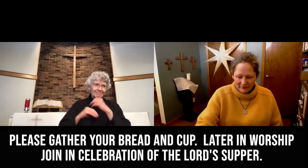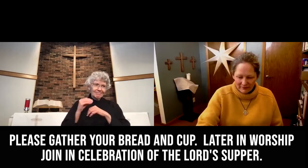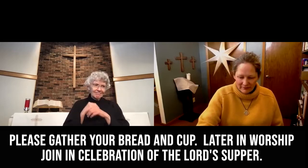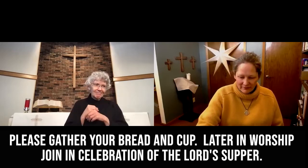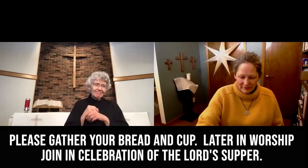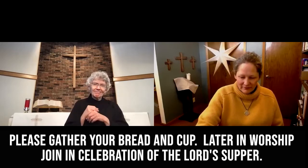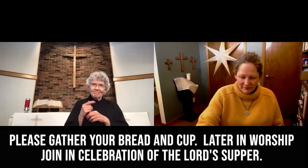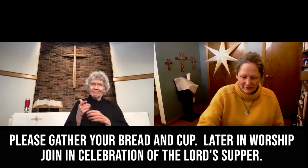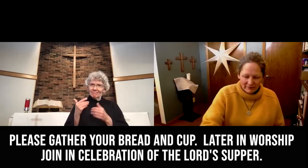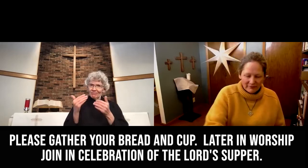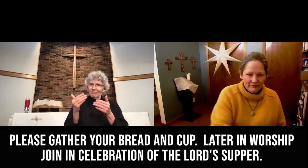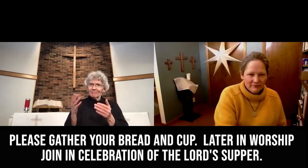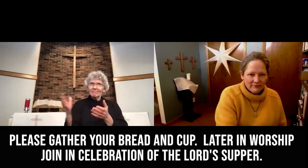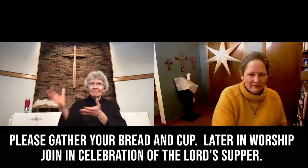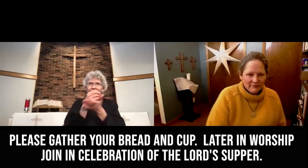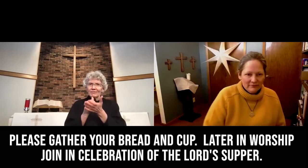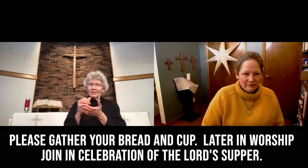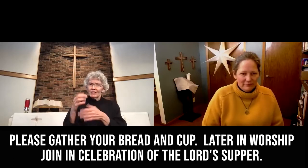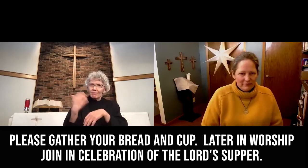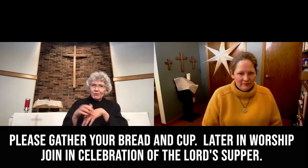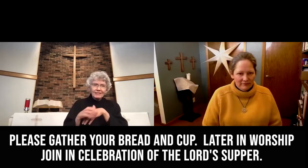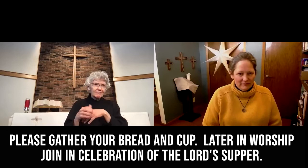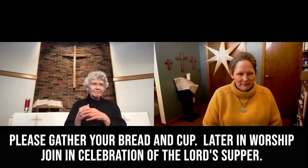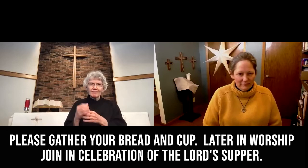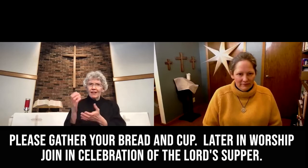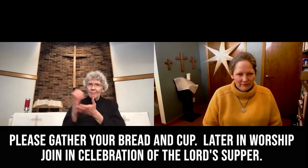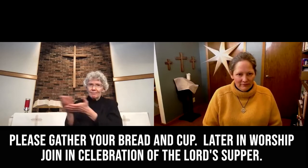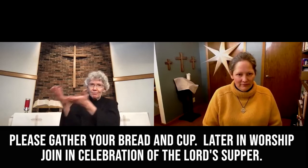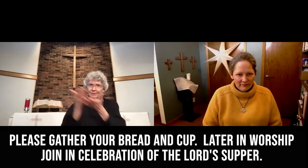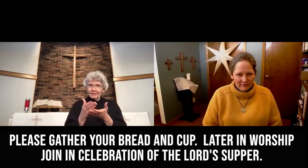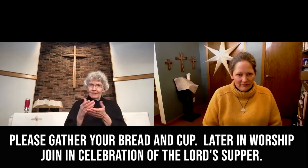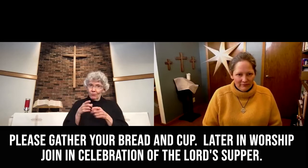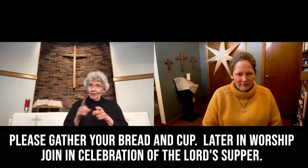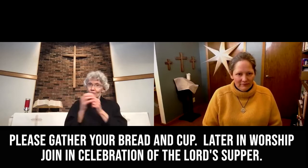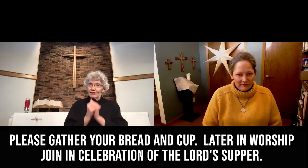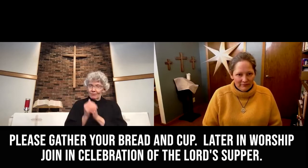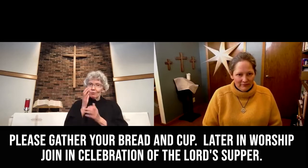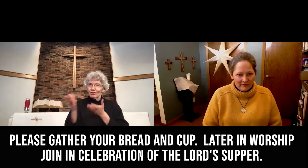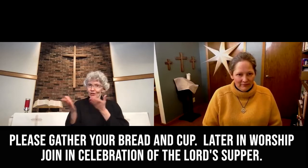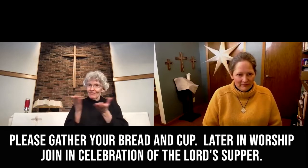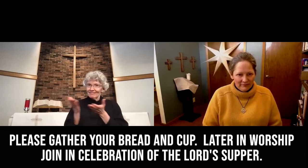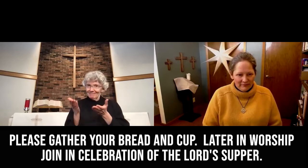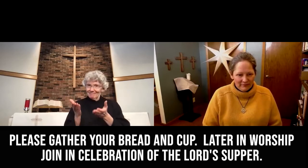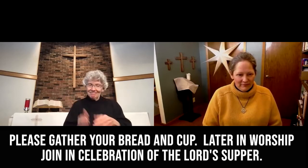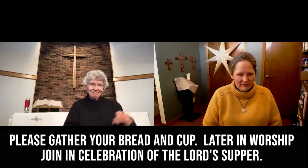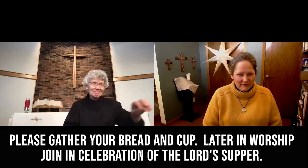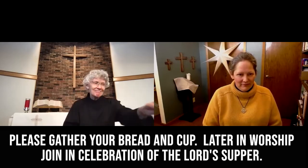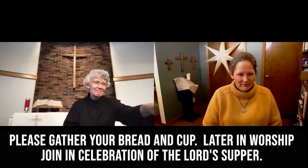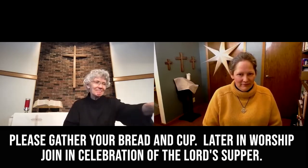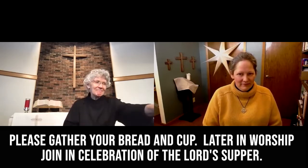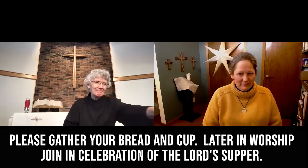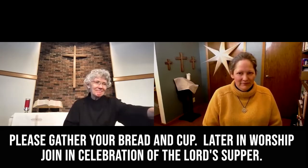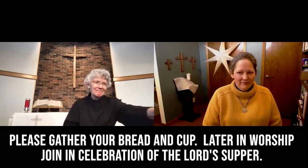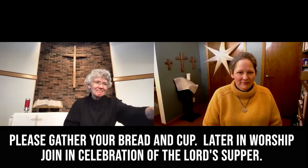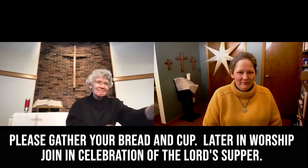First, we celebrate the Lord's Supper today. So gather your bread and your cup, because we'll be using